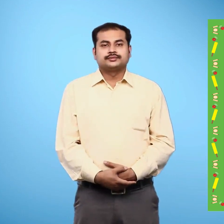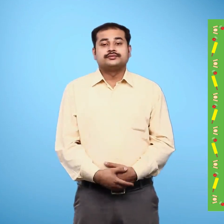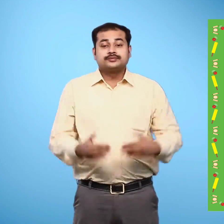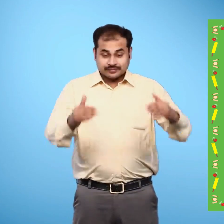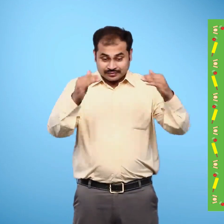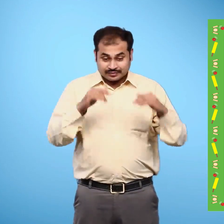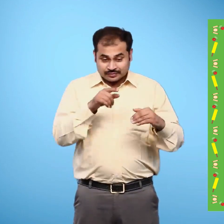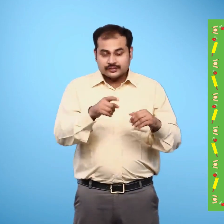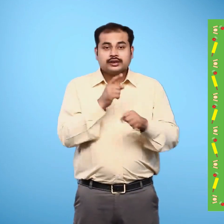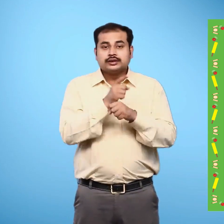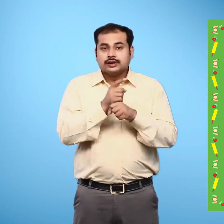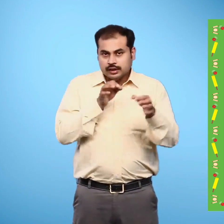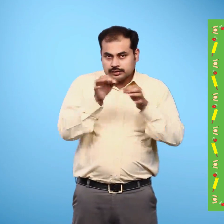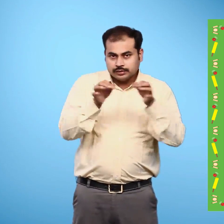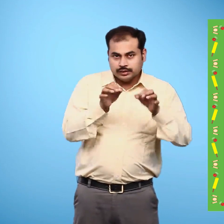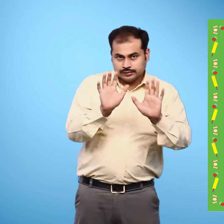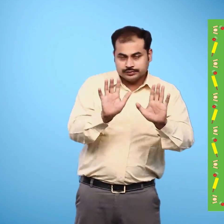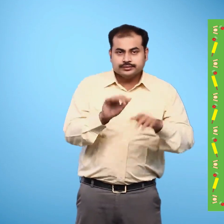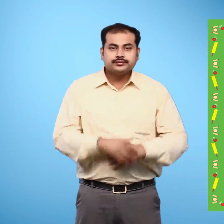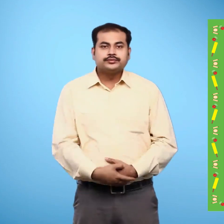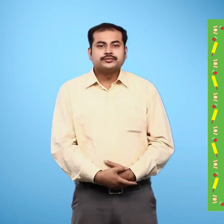After this, a message for the readers or listeners.